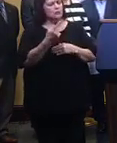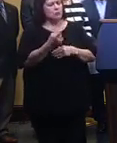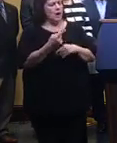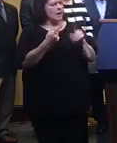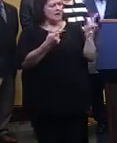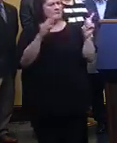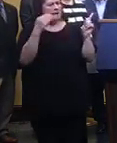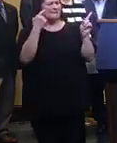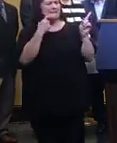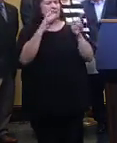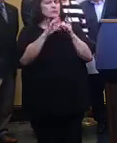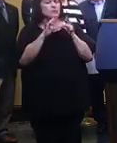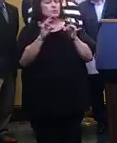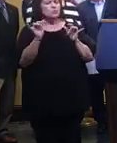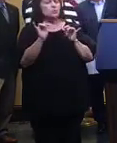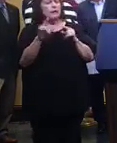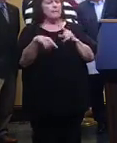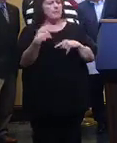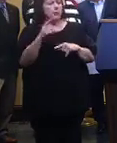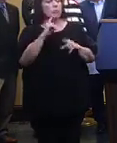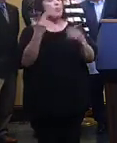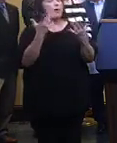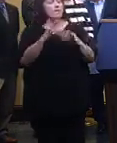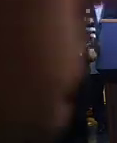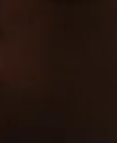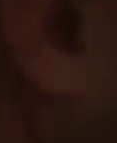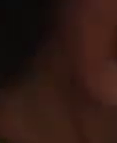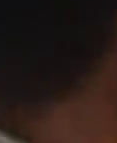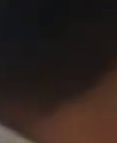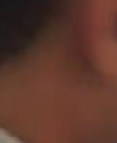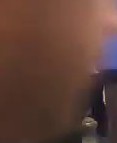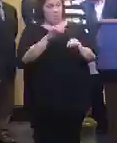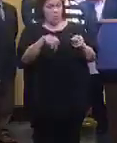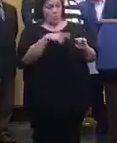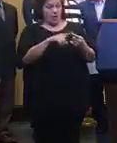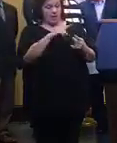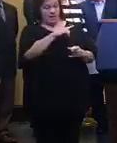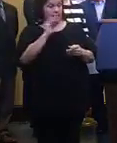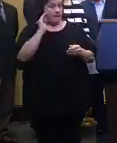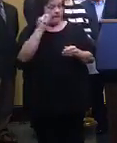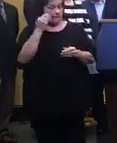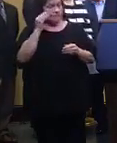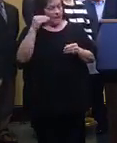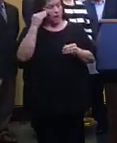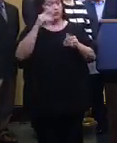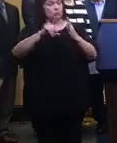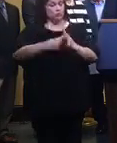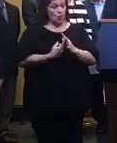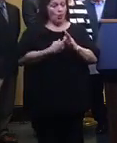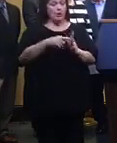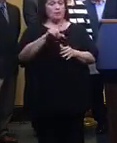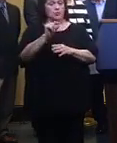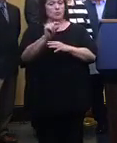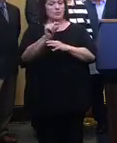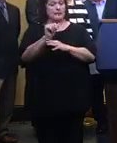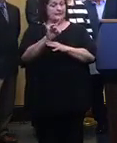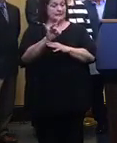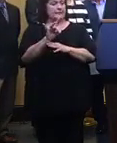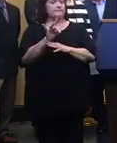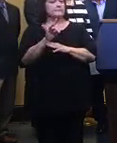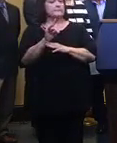alluded to this, but I think it's statistically really crucial. When Mayor Cantrell came into office on May 7th of 2018,